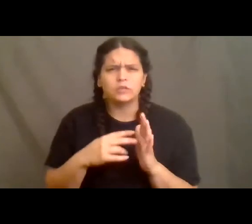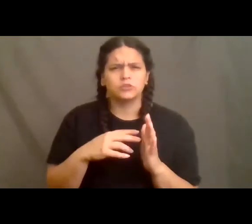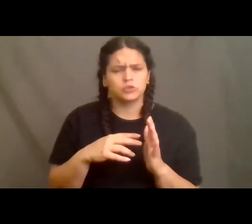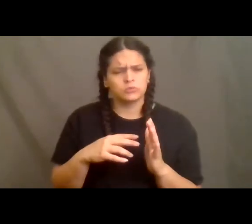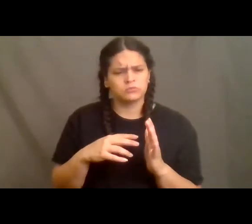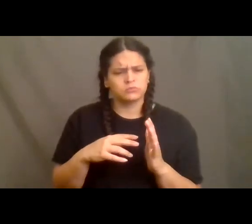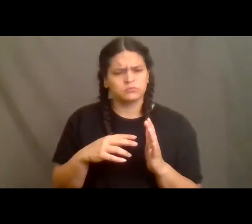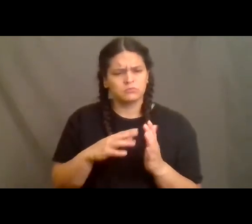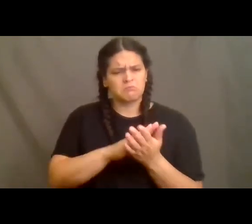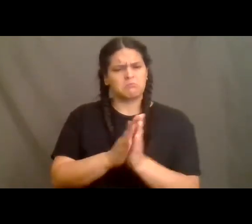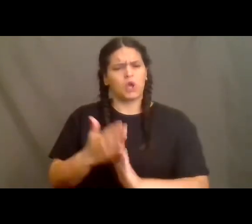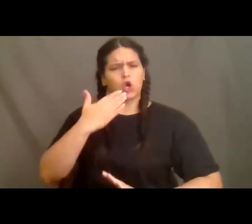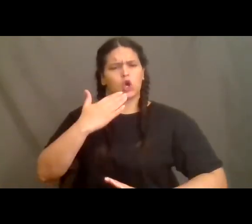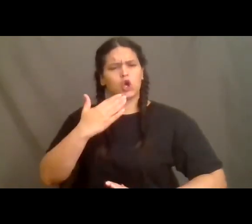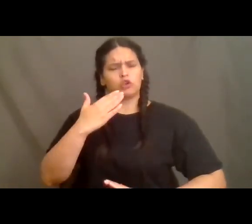good relative?